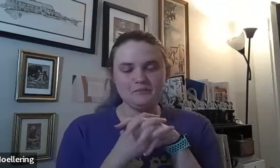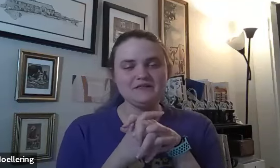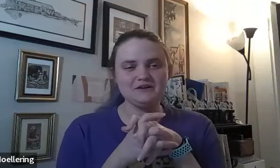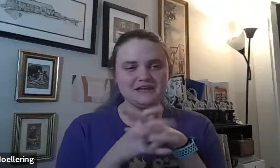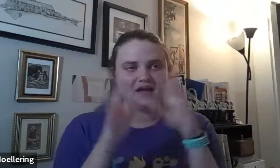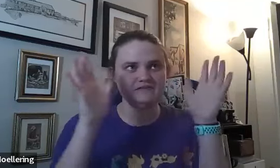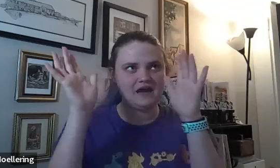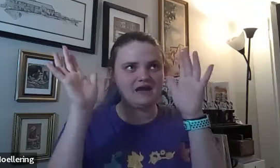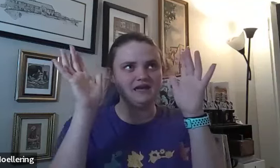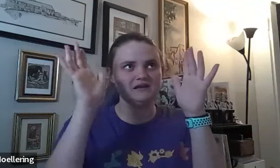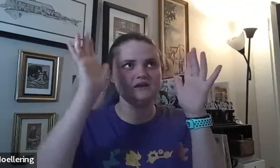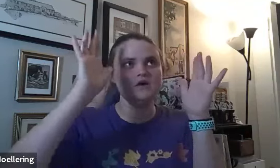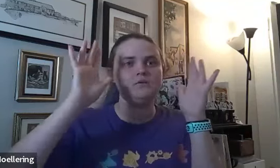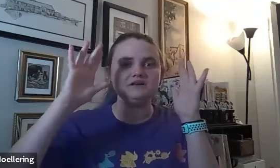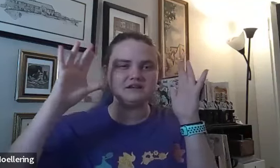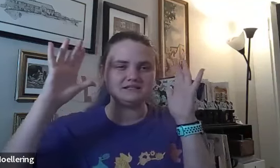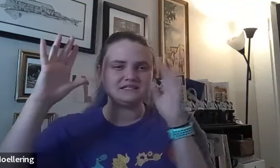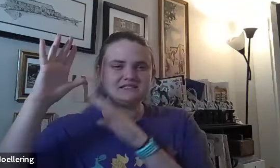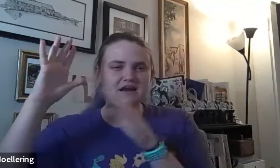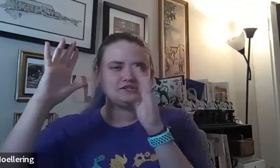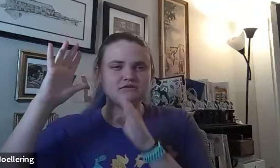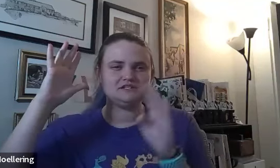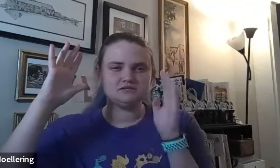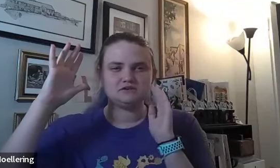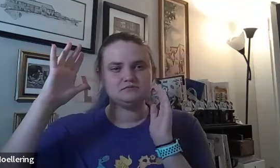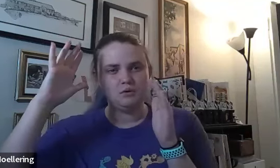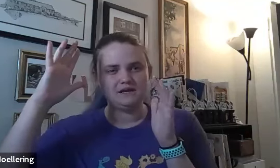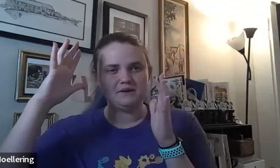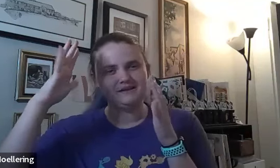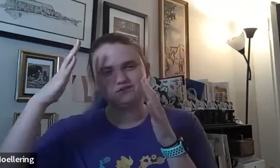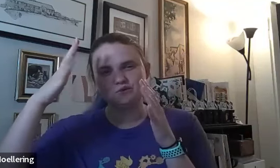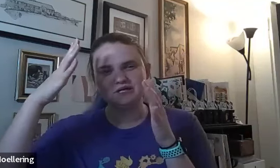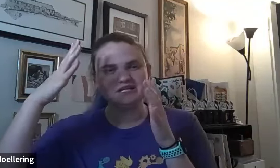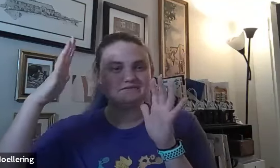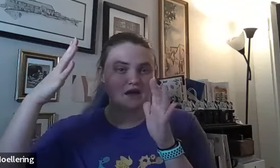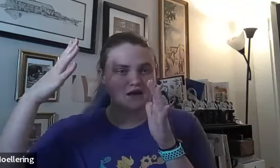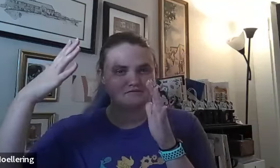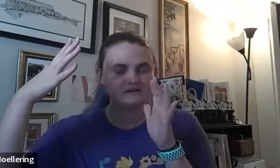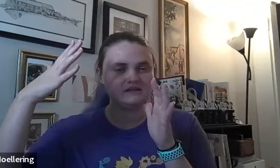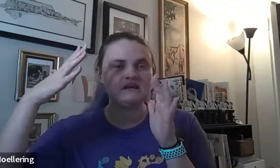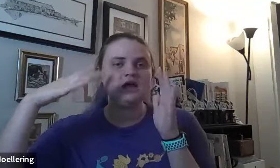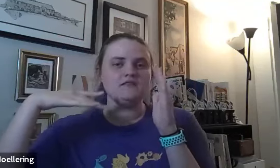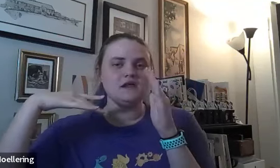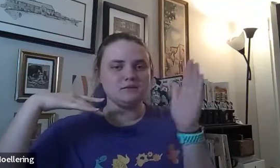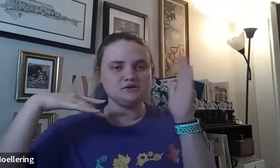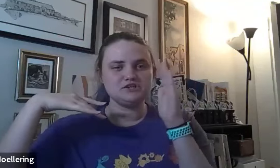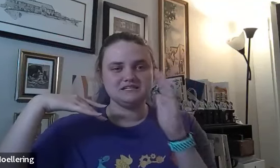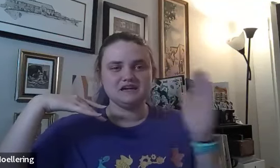be looking at that. And one of the nice things is after you get to a certain point, about like 25, really, the numbers start to get